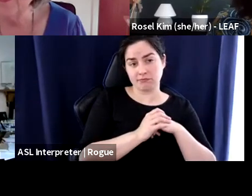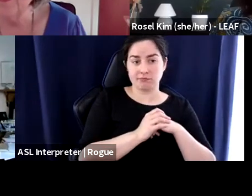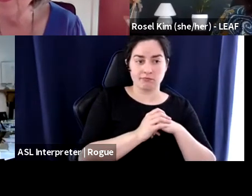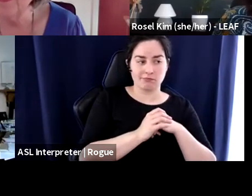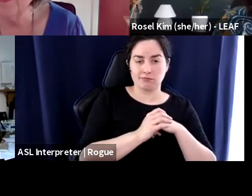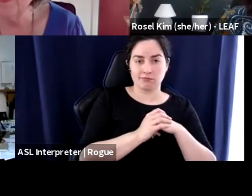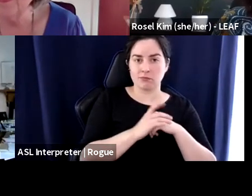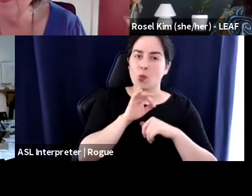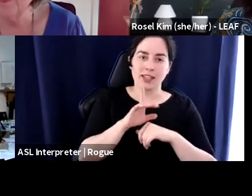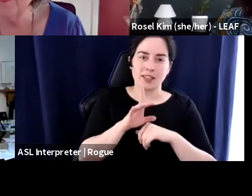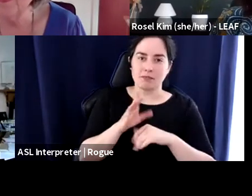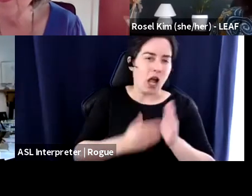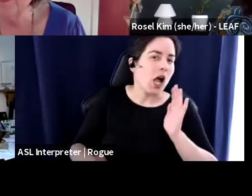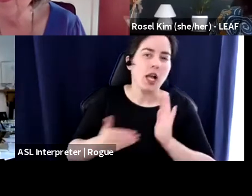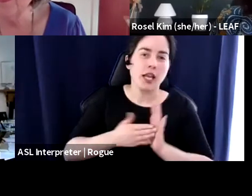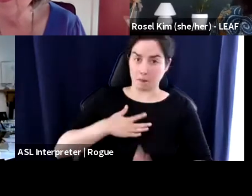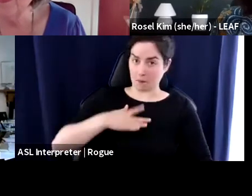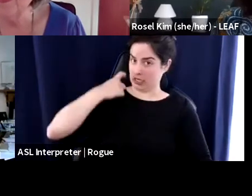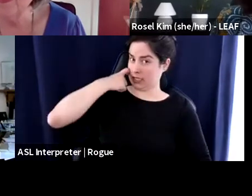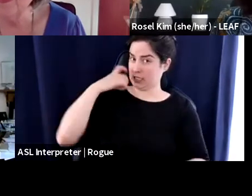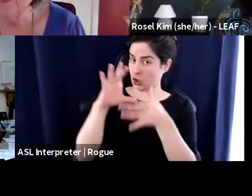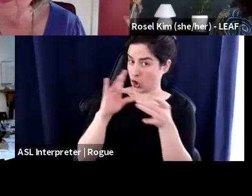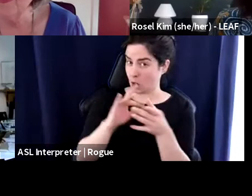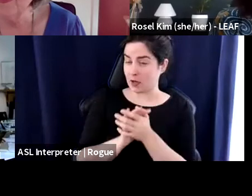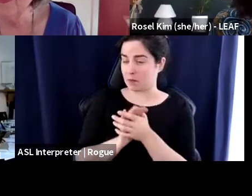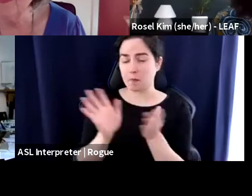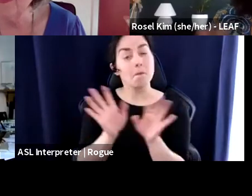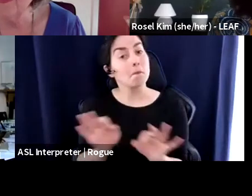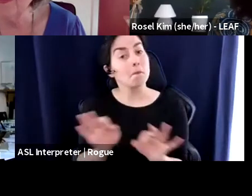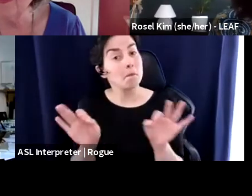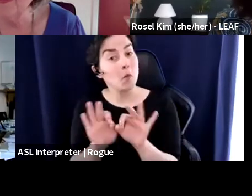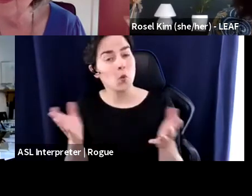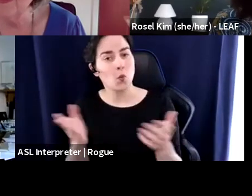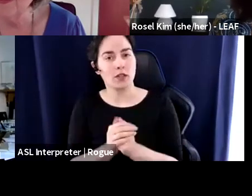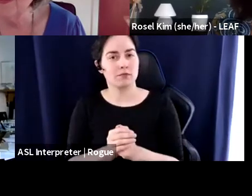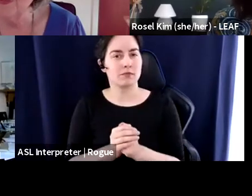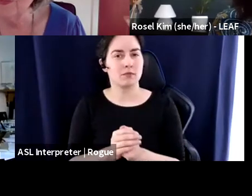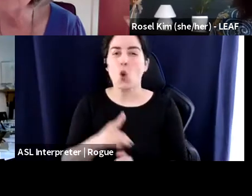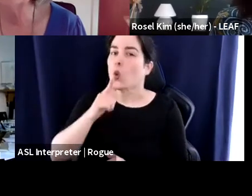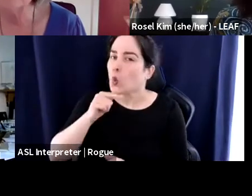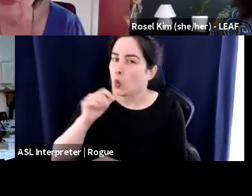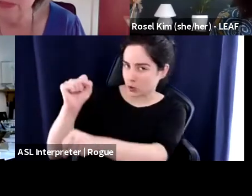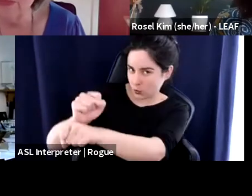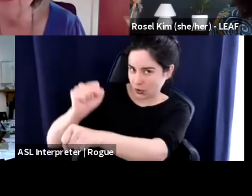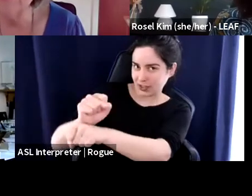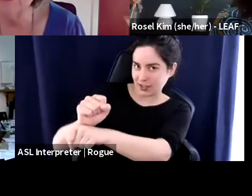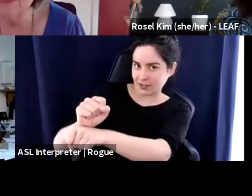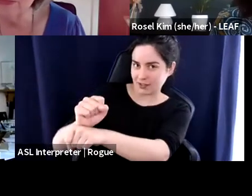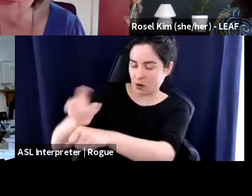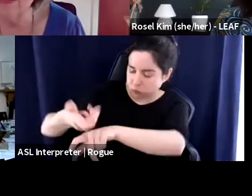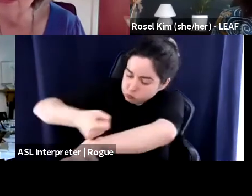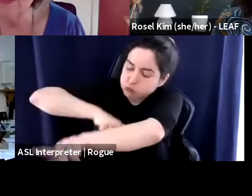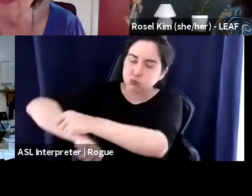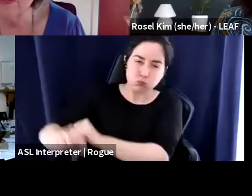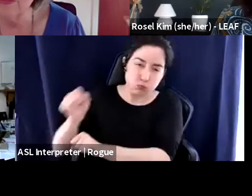echoing what I said earlier, just sort of trying to understand, who is doing the work, who